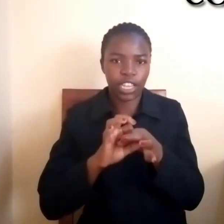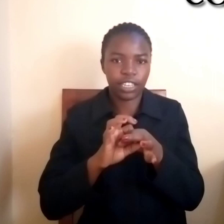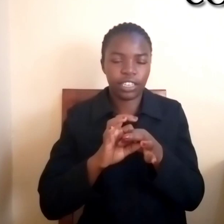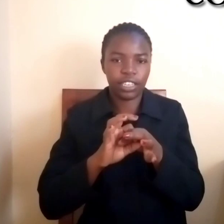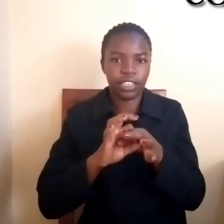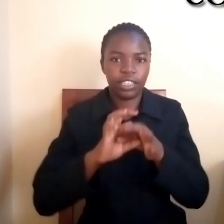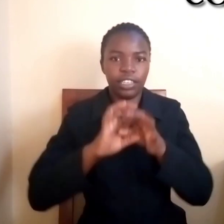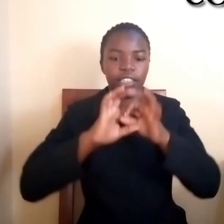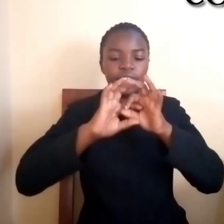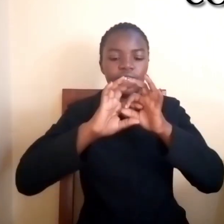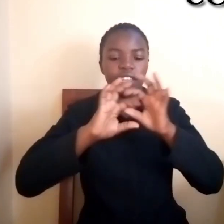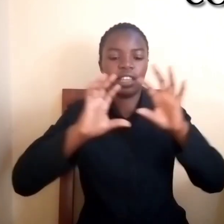connect,